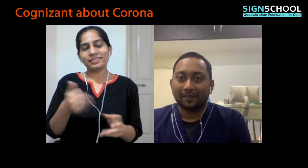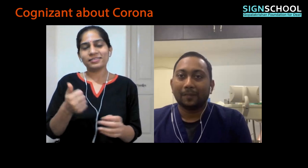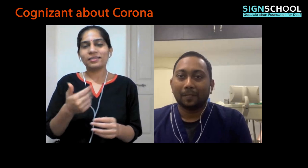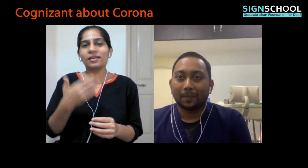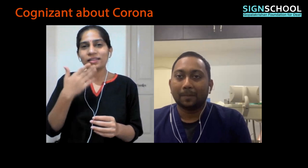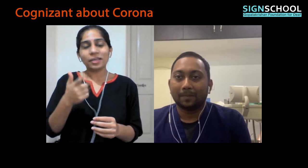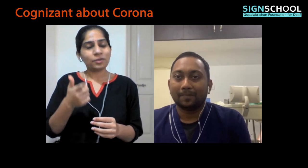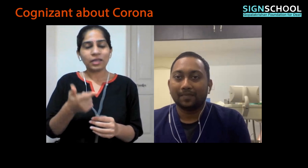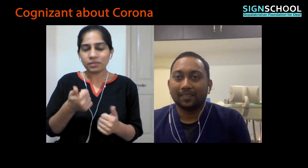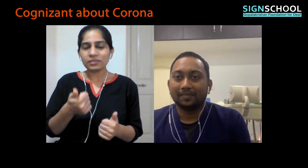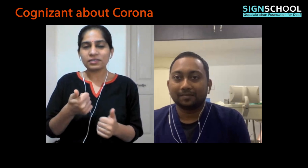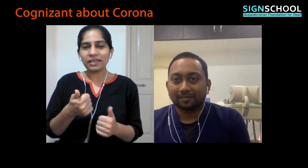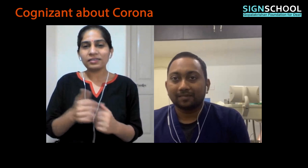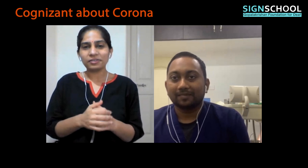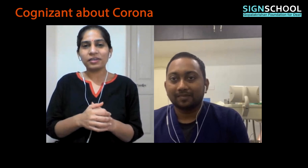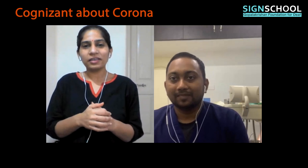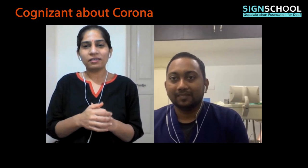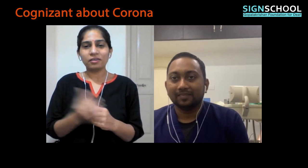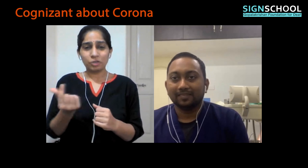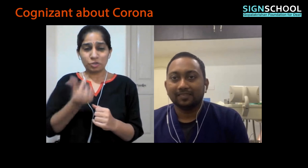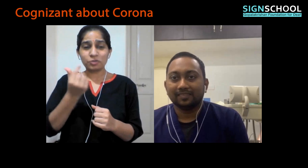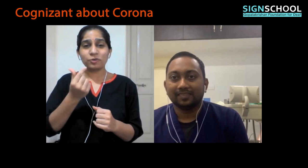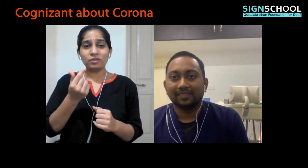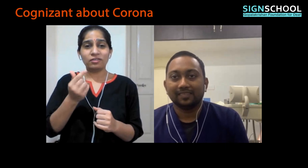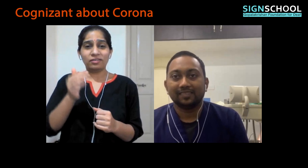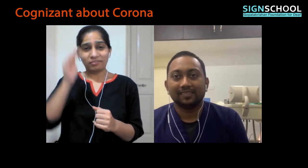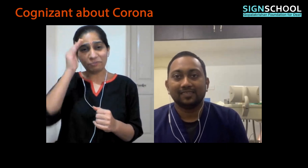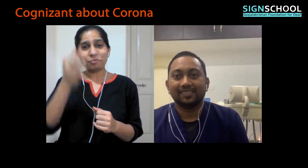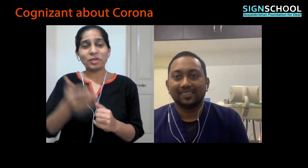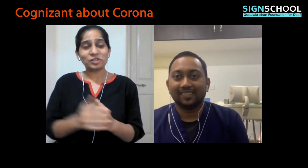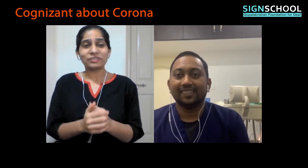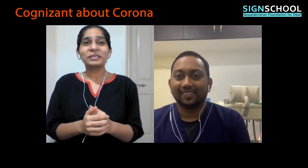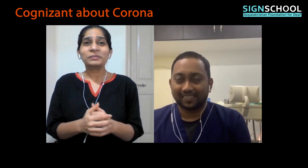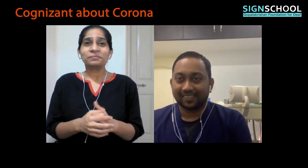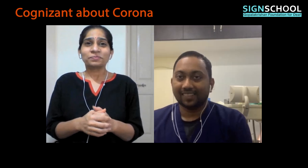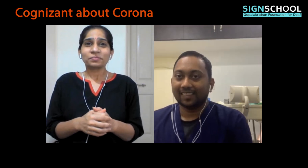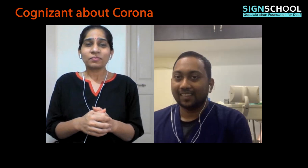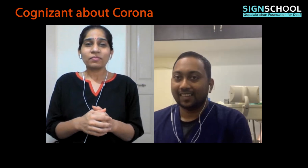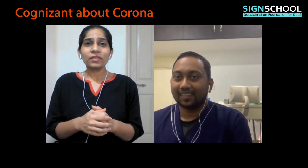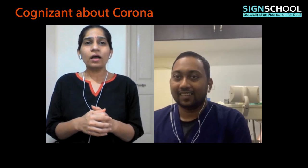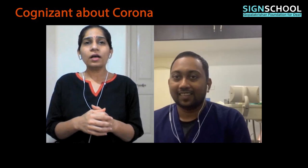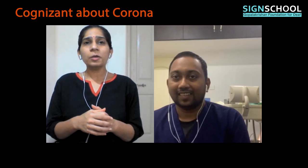Right. Yes. Thank you. That is really useful information.